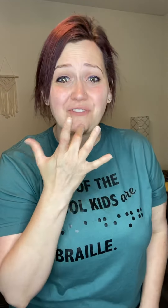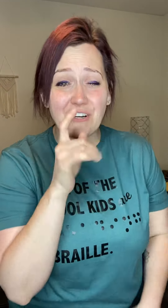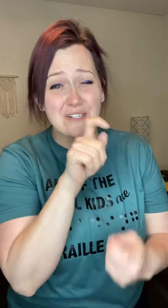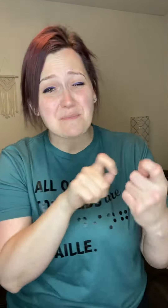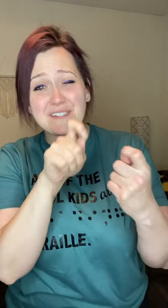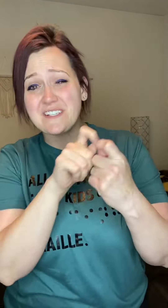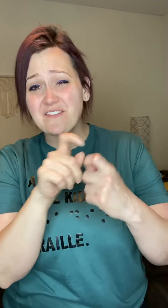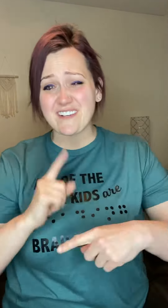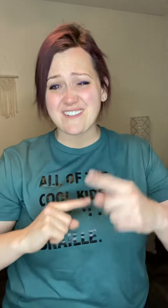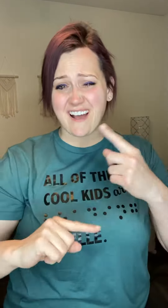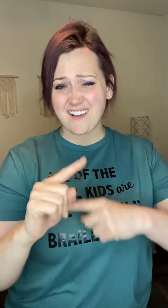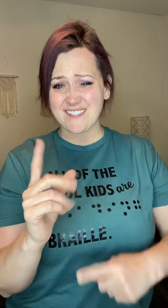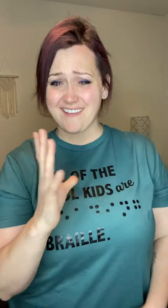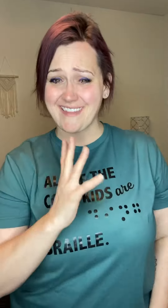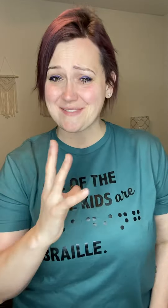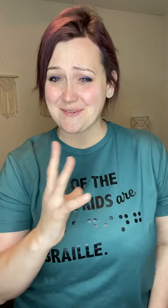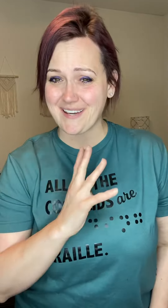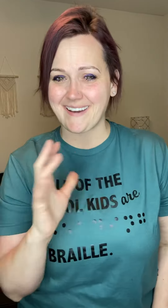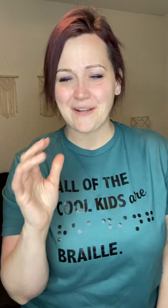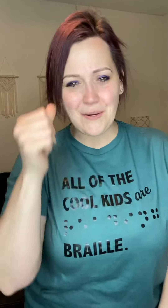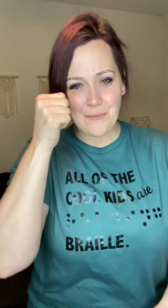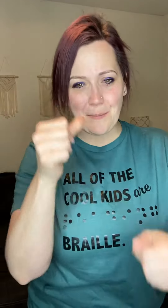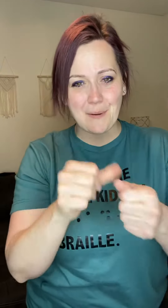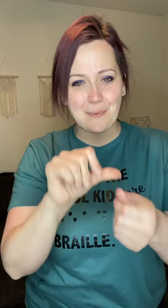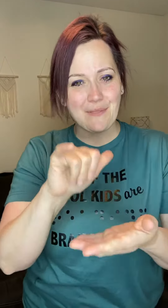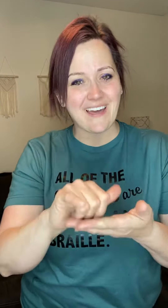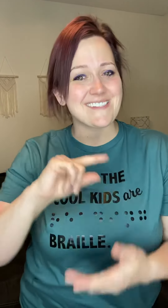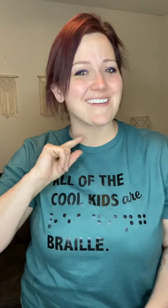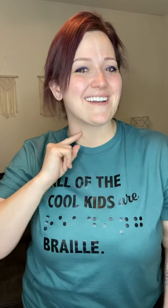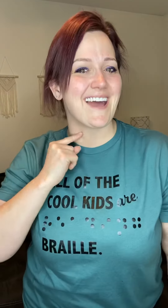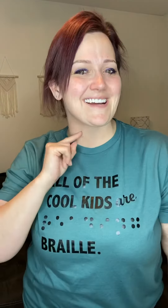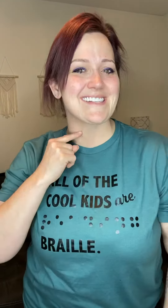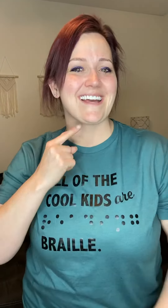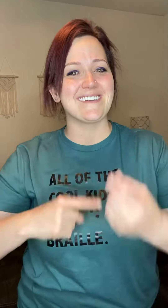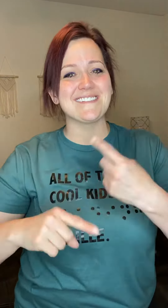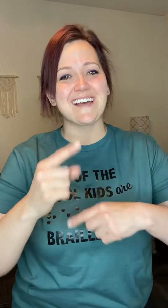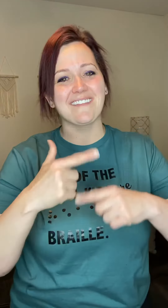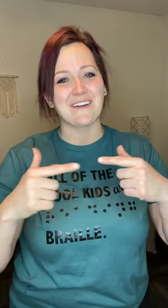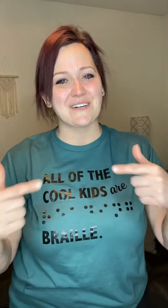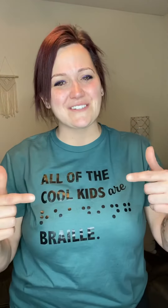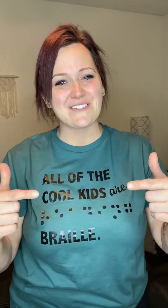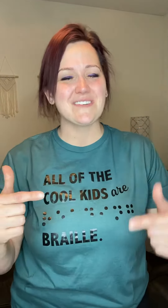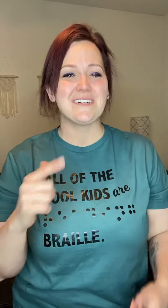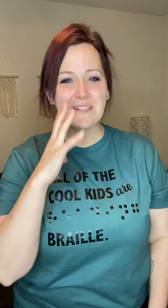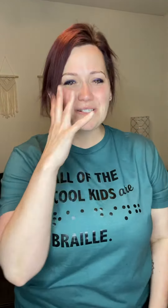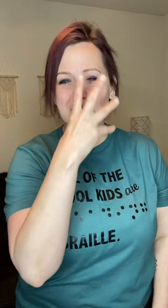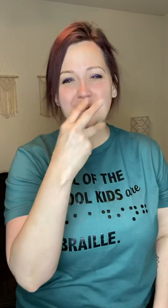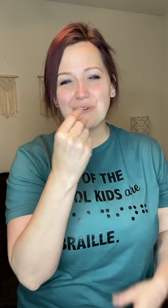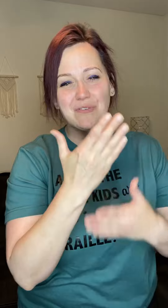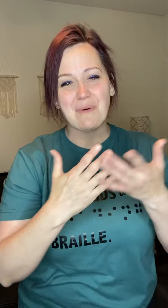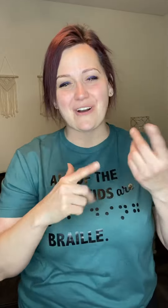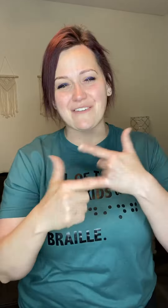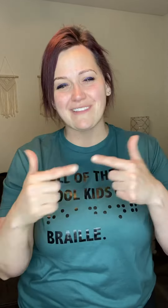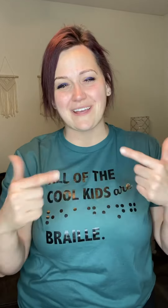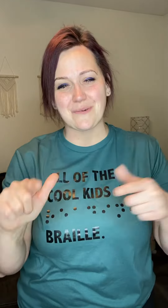prefer specific signs and that's okay. Remember, that's an accent in sign language. It's a beautiful part of the language